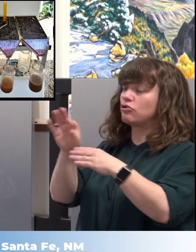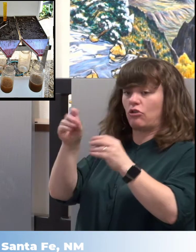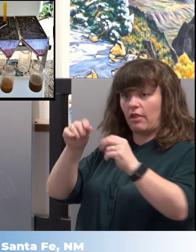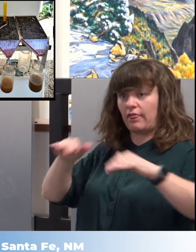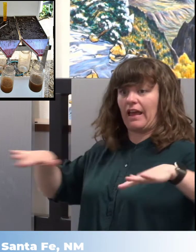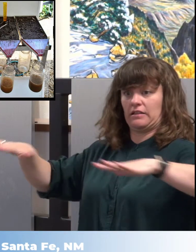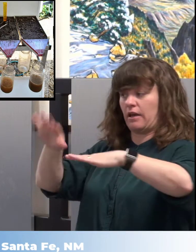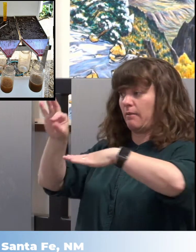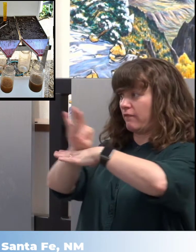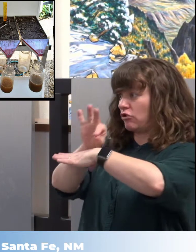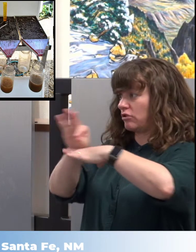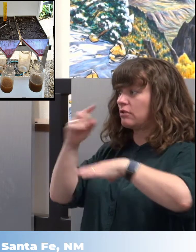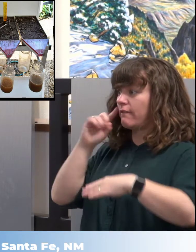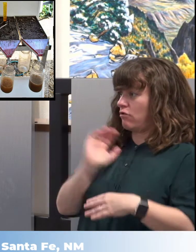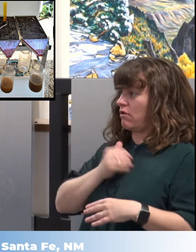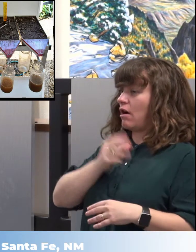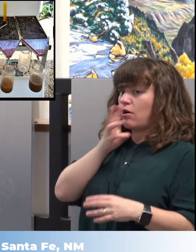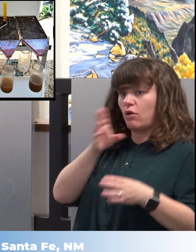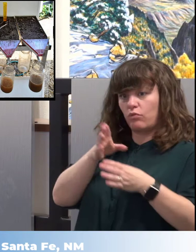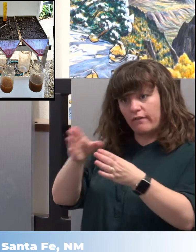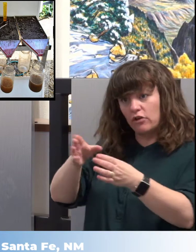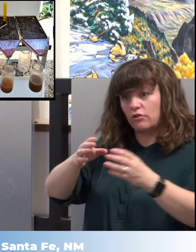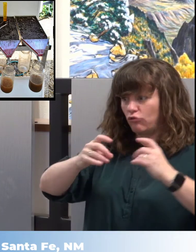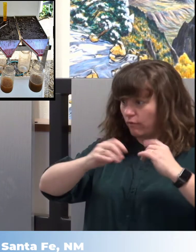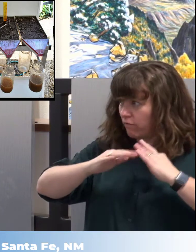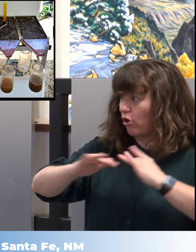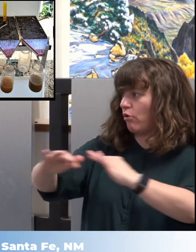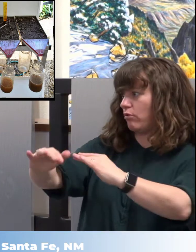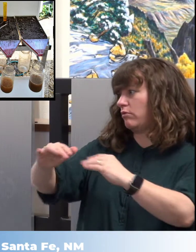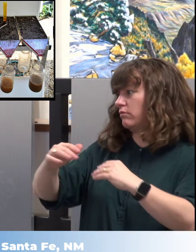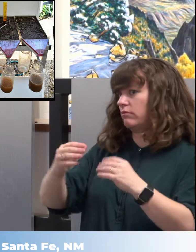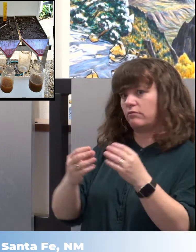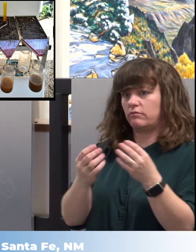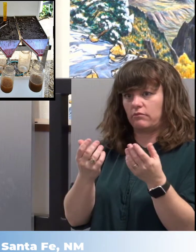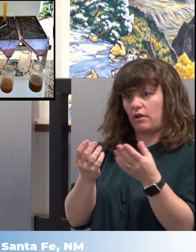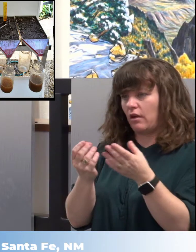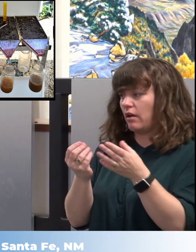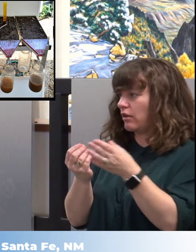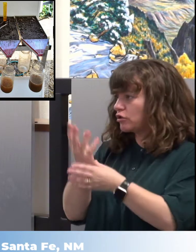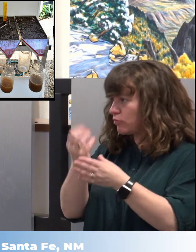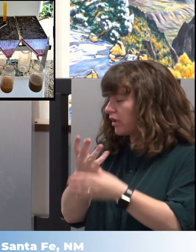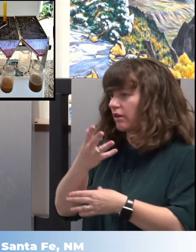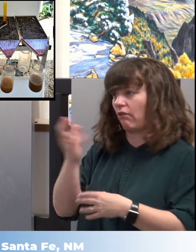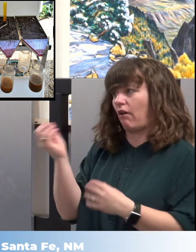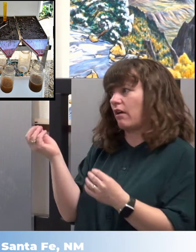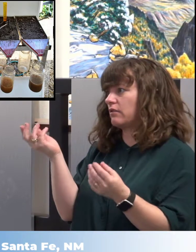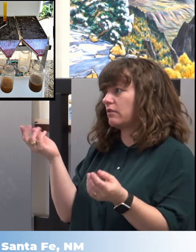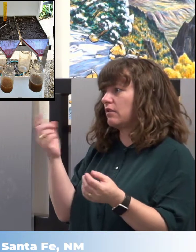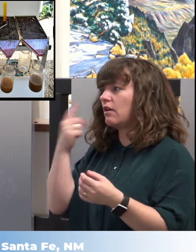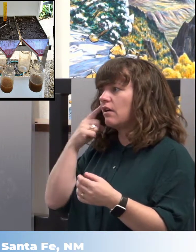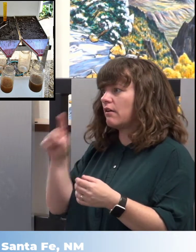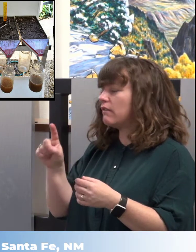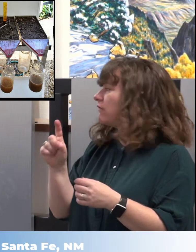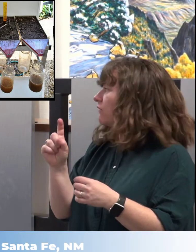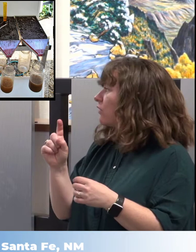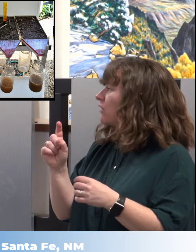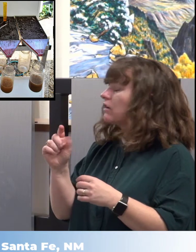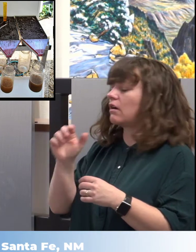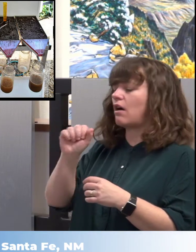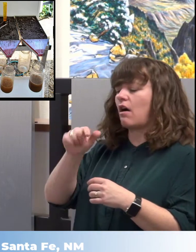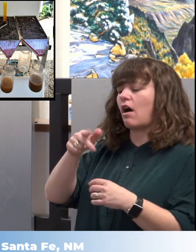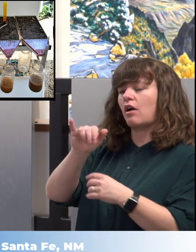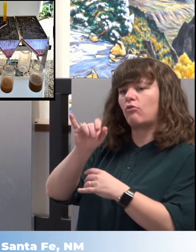continue flowing, for perennial spring flow in our rivers, and for our transmissive aquifers to